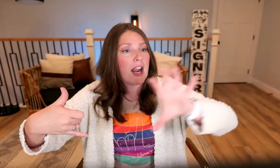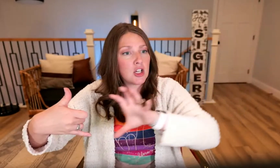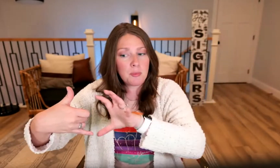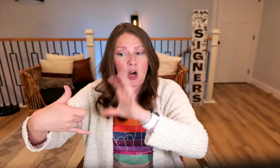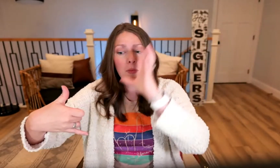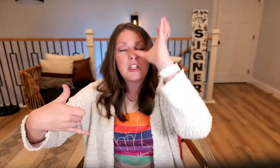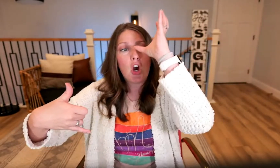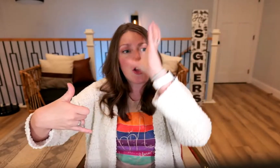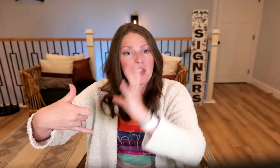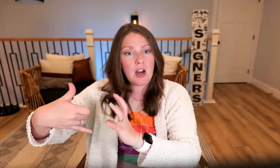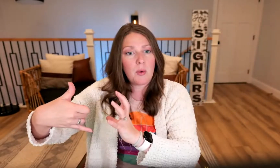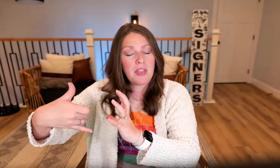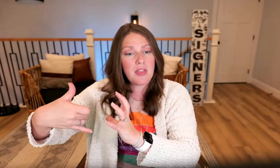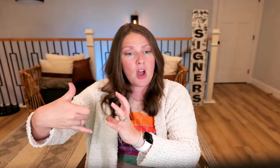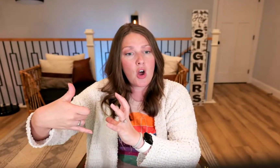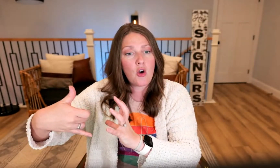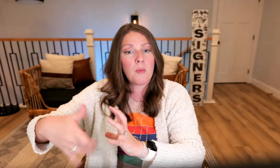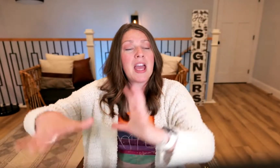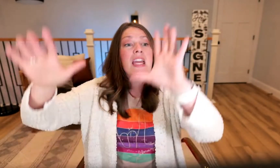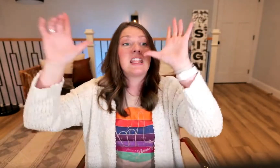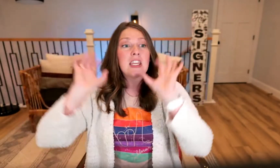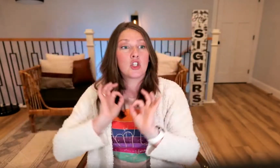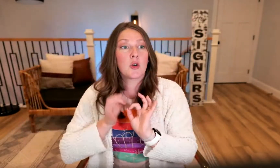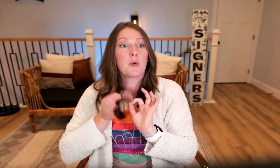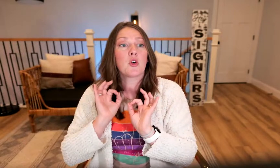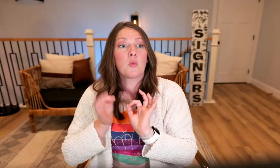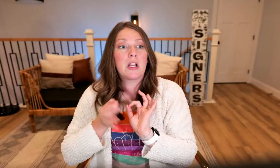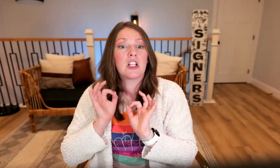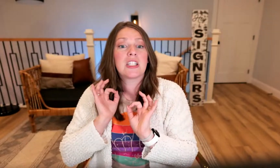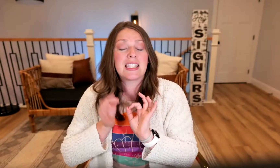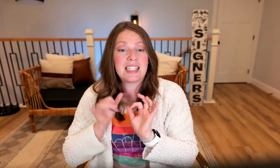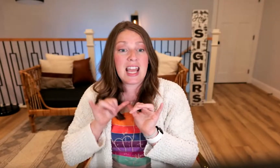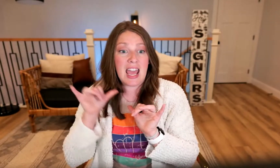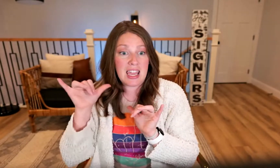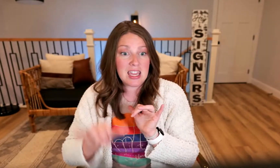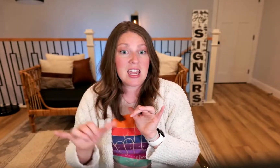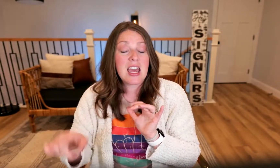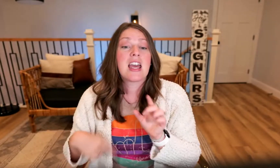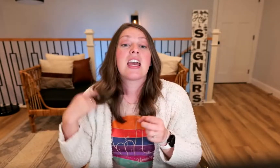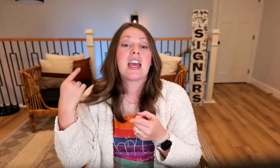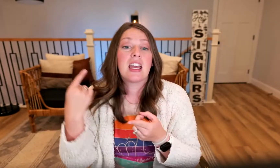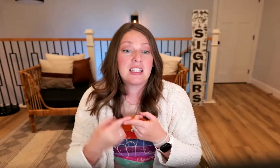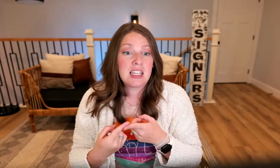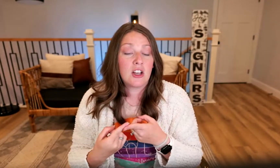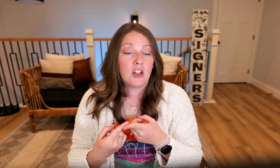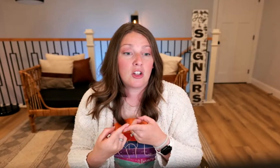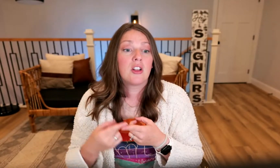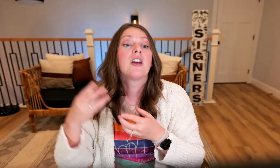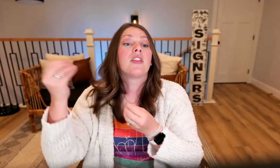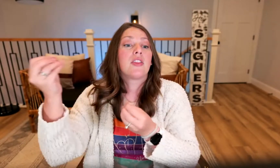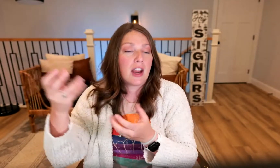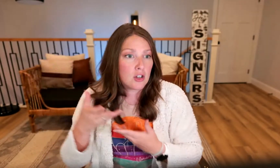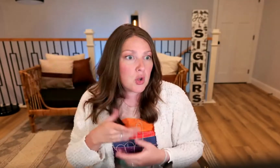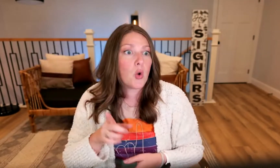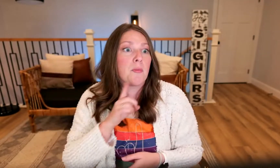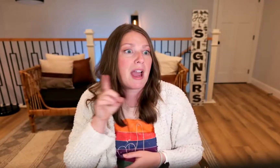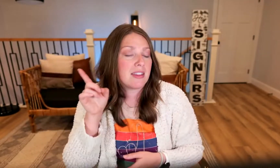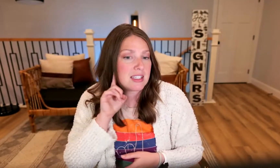fire department are there within the home, the interpreter will stay until they are told by the